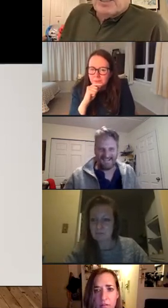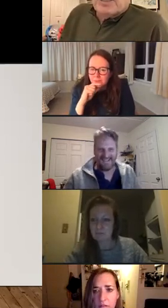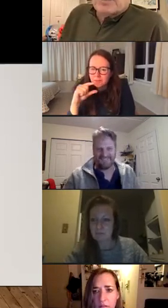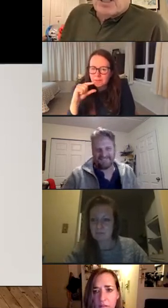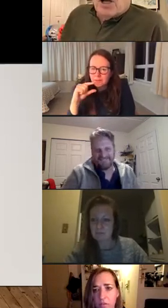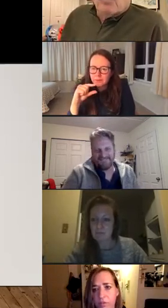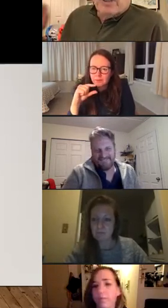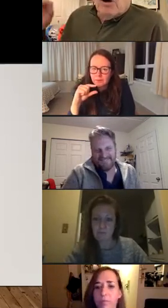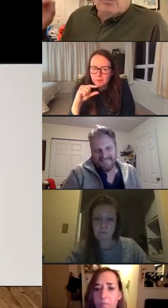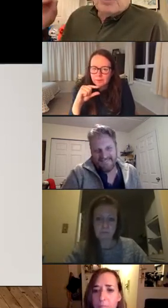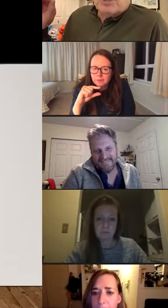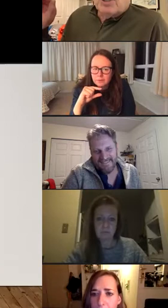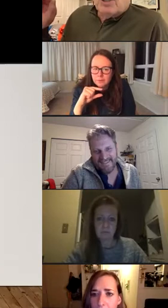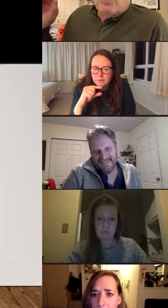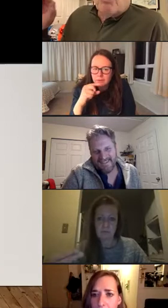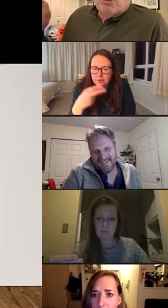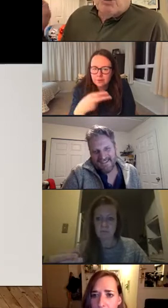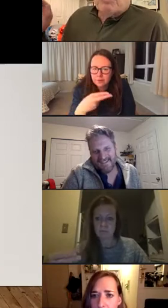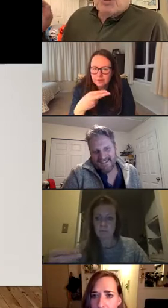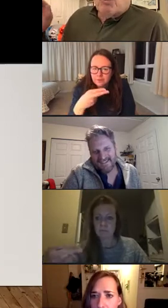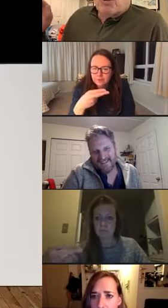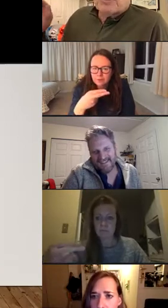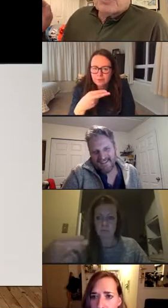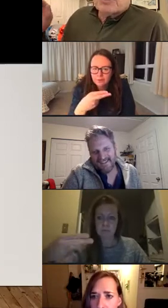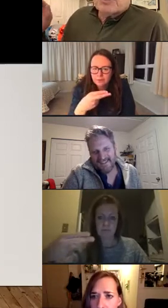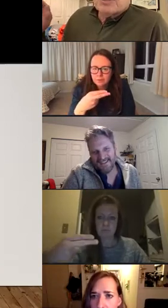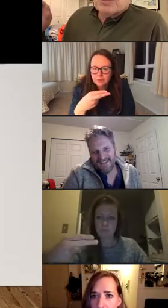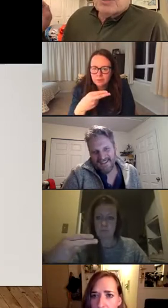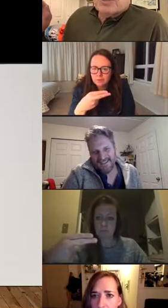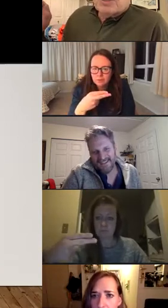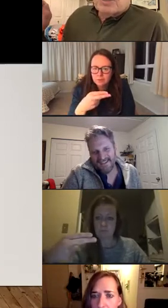question is, are we always palm towards